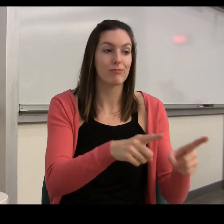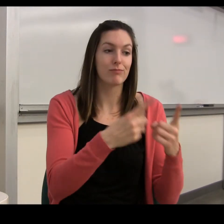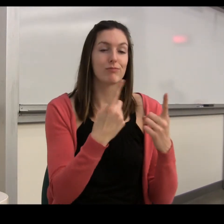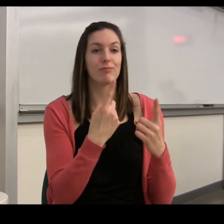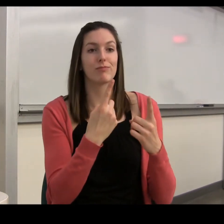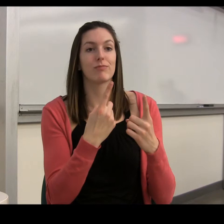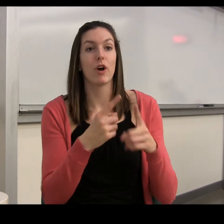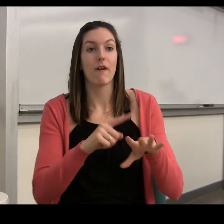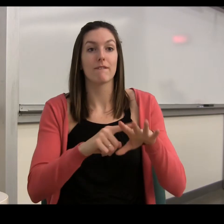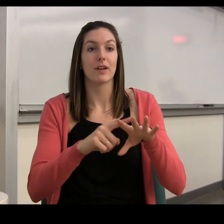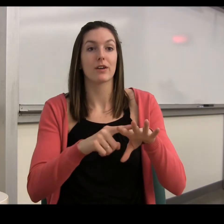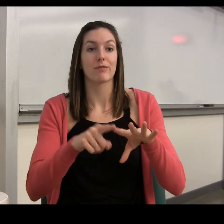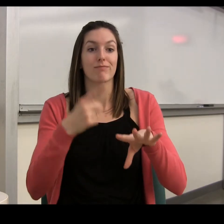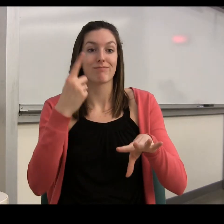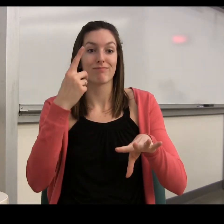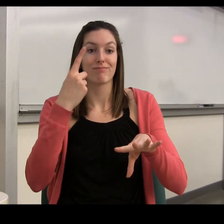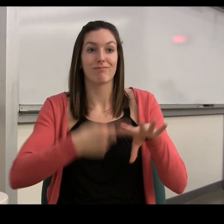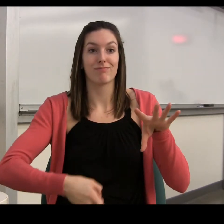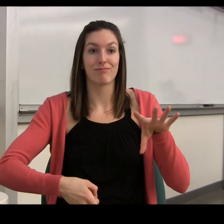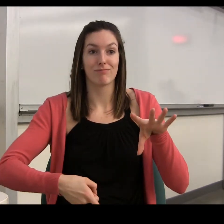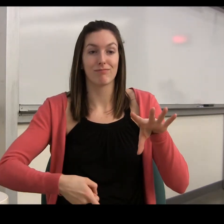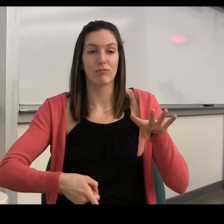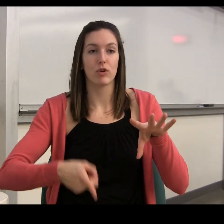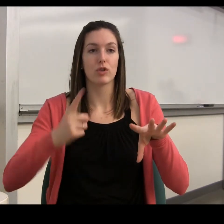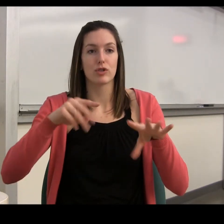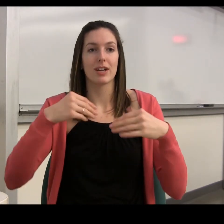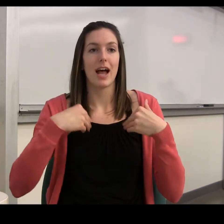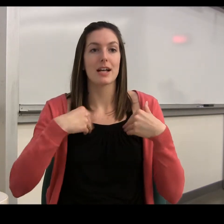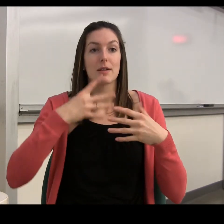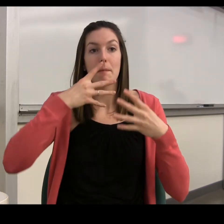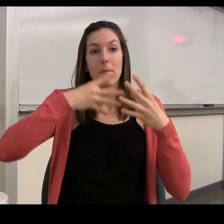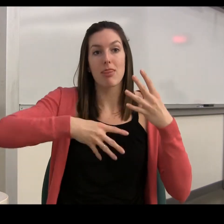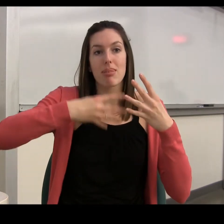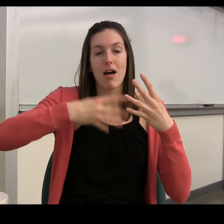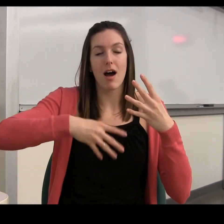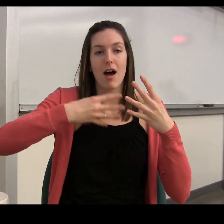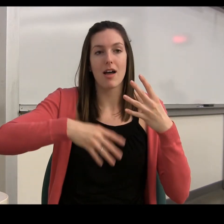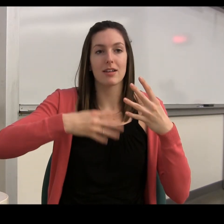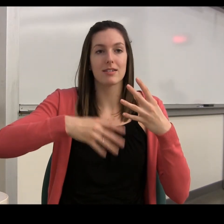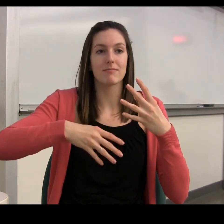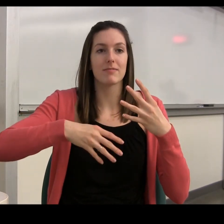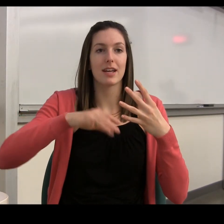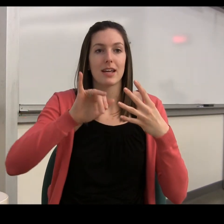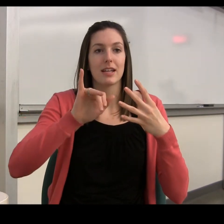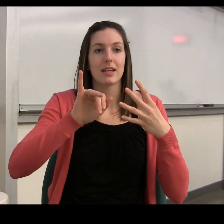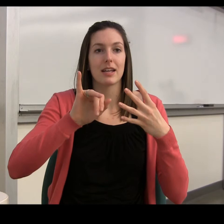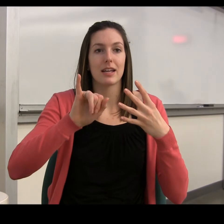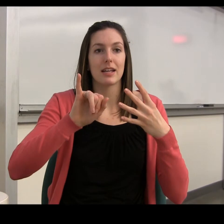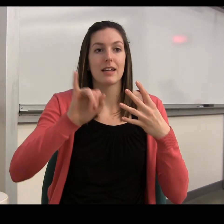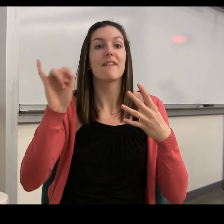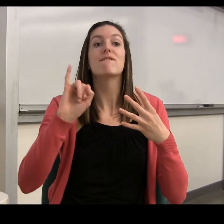She has a fungal blood infection. Those are kind of things when you don't take medication and you have some kind